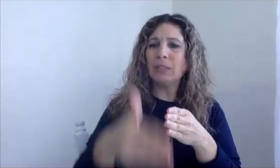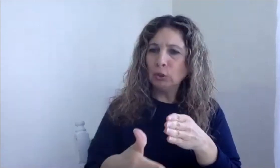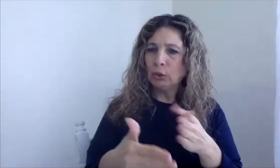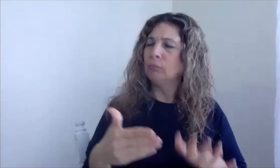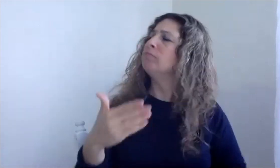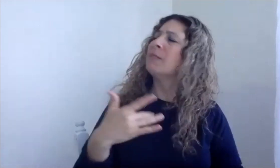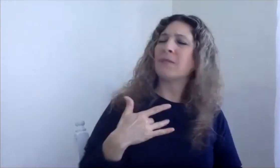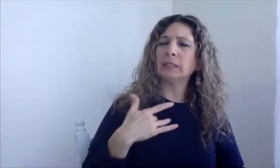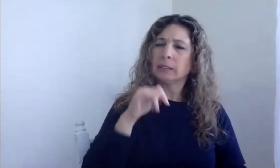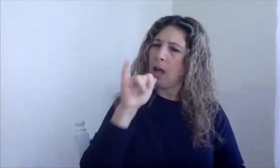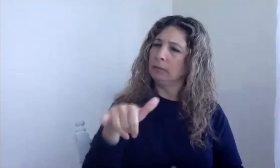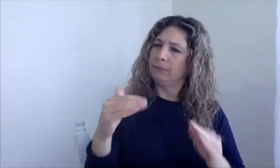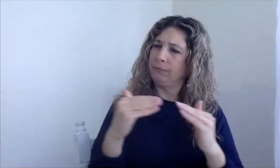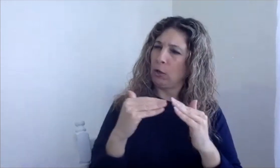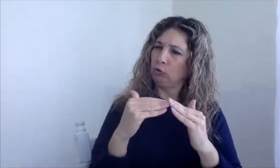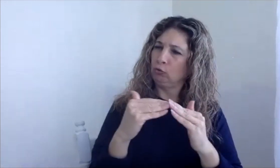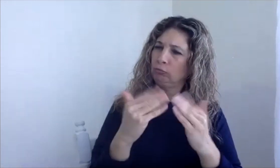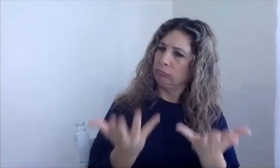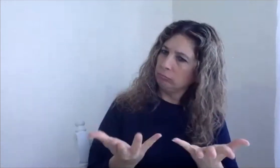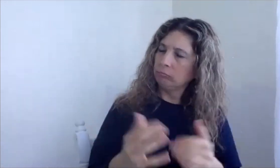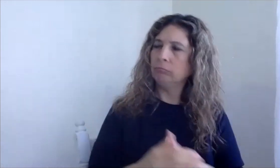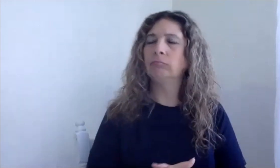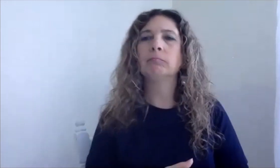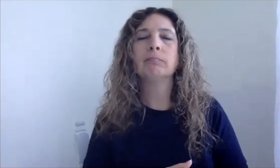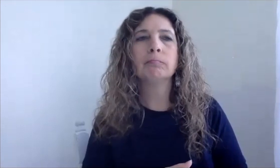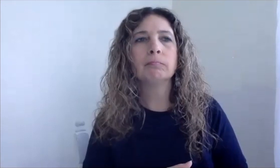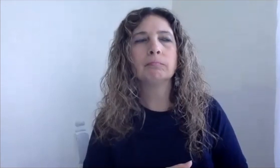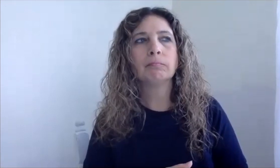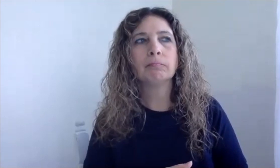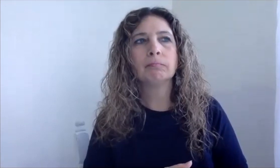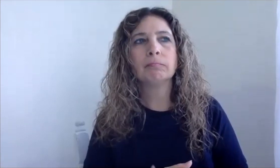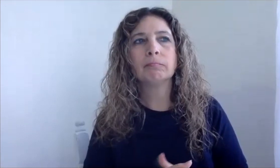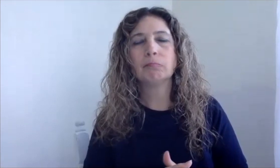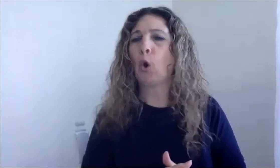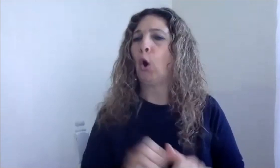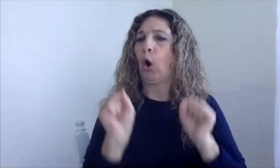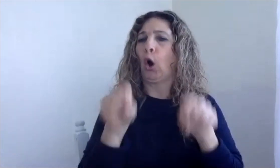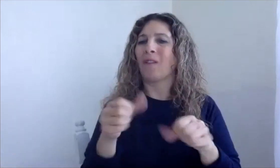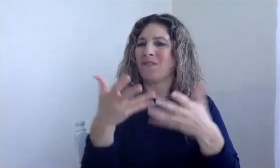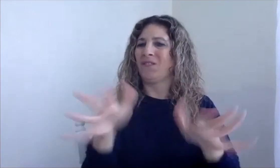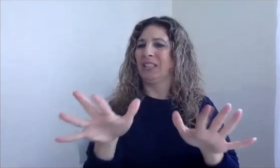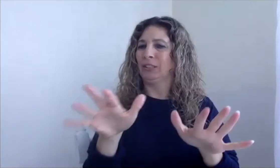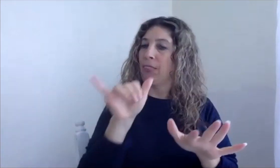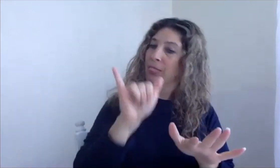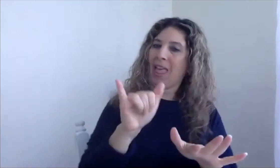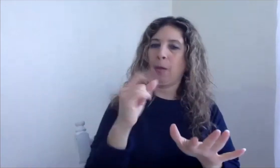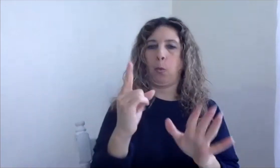link. So that's why we didn't get to finish. And I didn't think that was quite fair to start 30 minutes late and not give us a